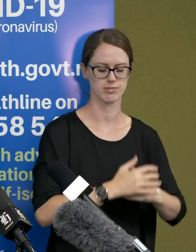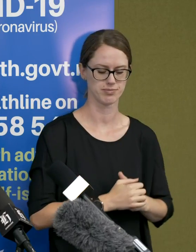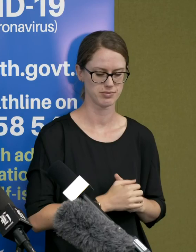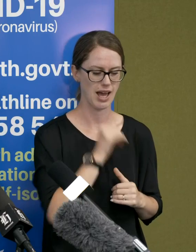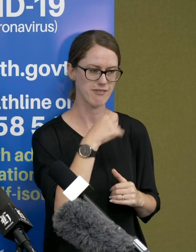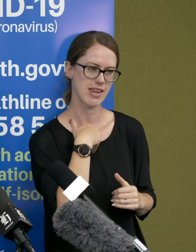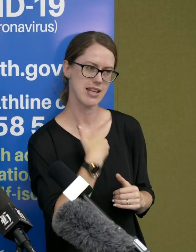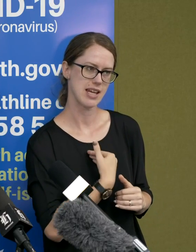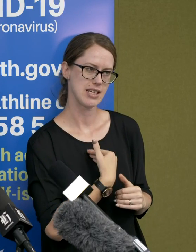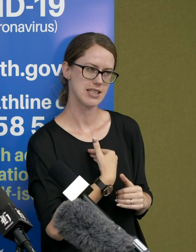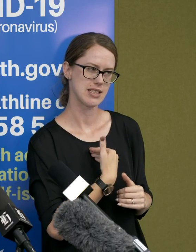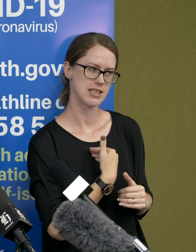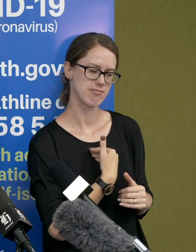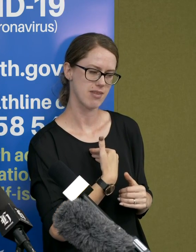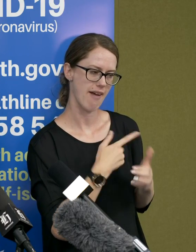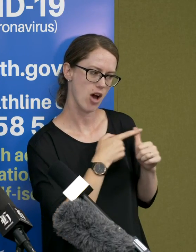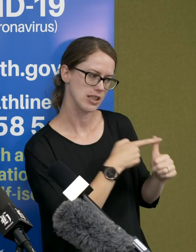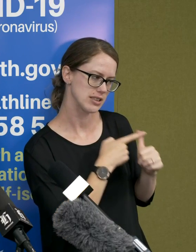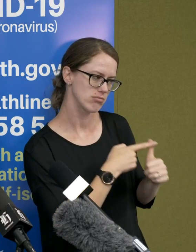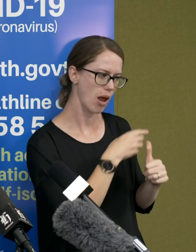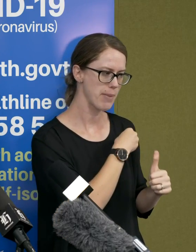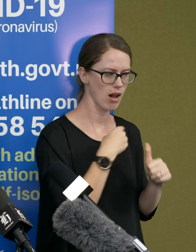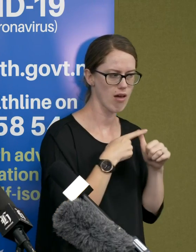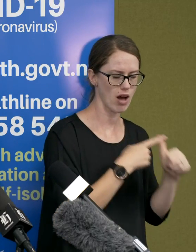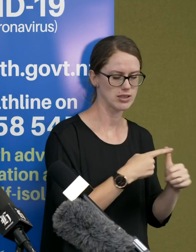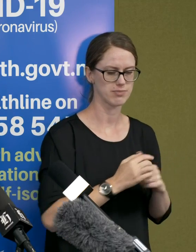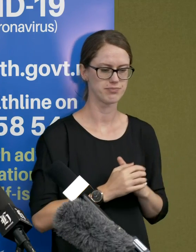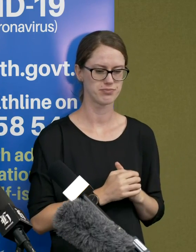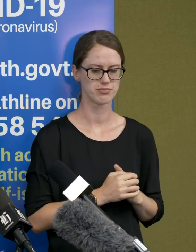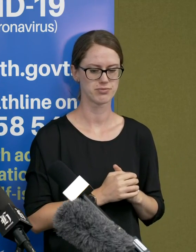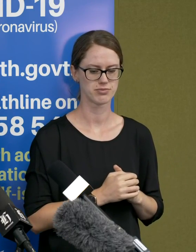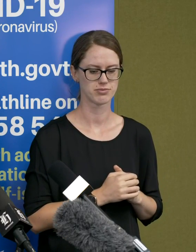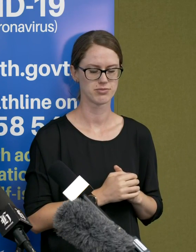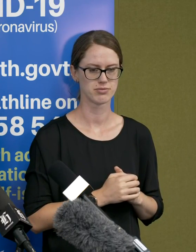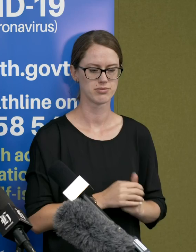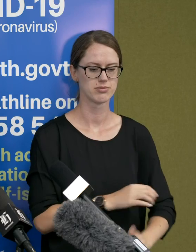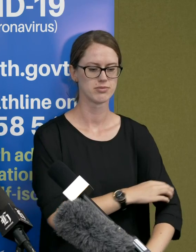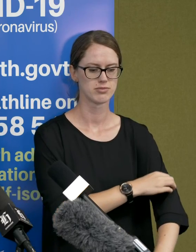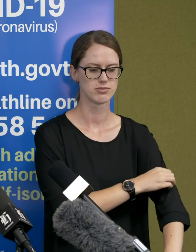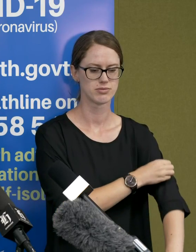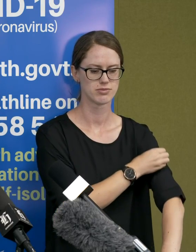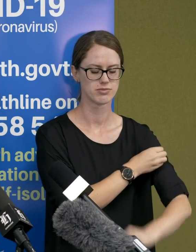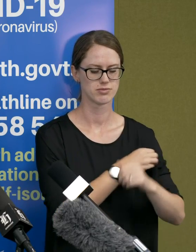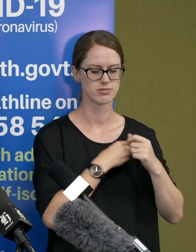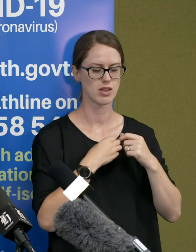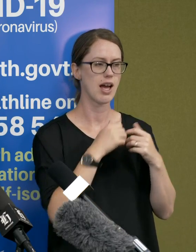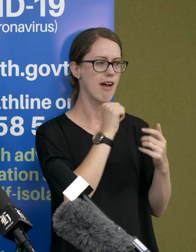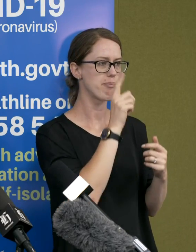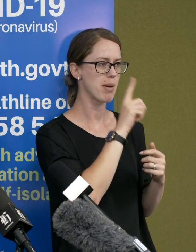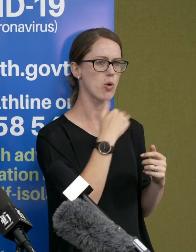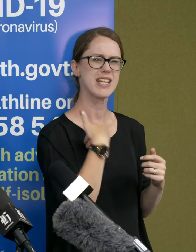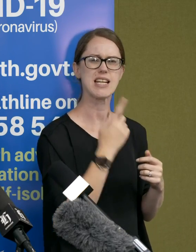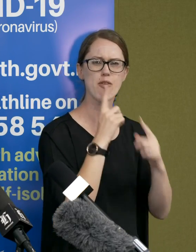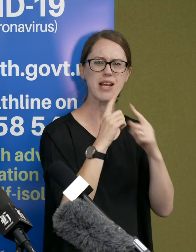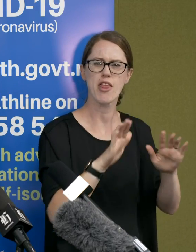that where people require clinical advice. They've moved all the calls from people just requiring information to the